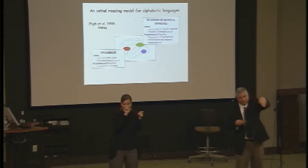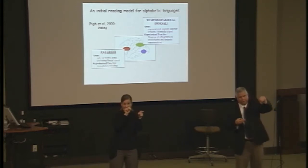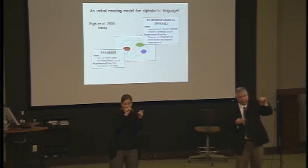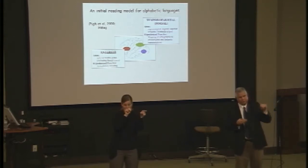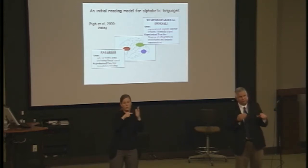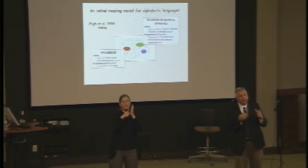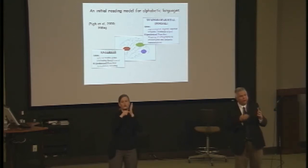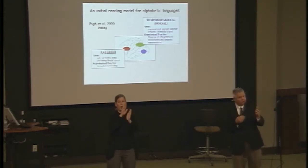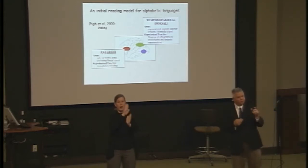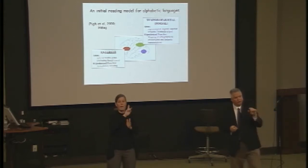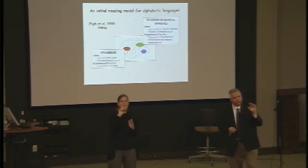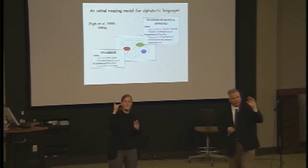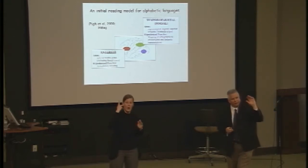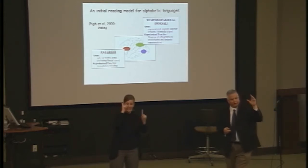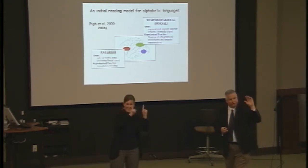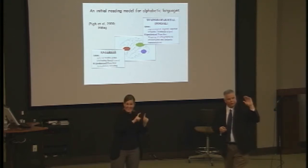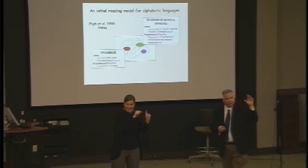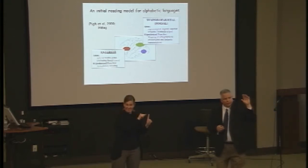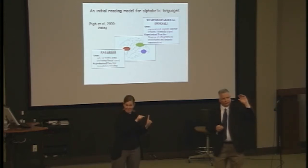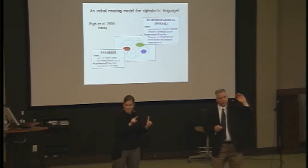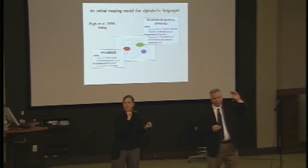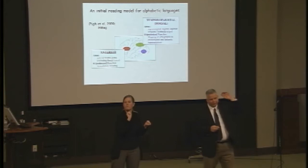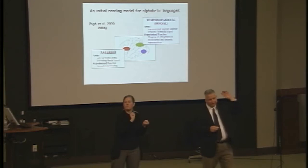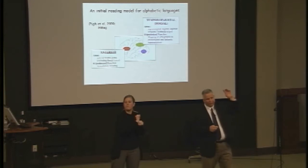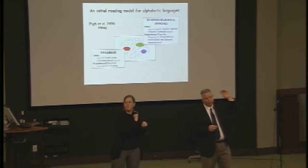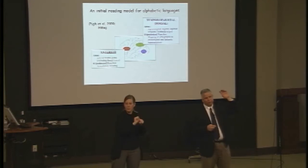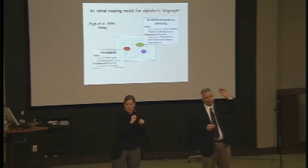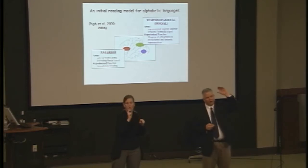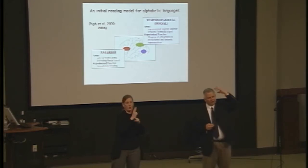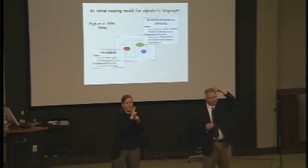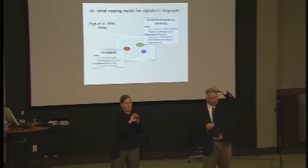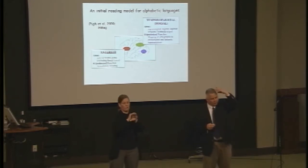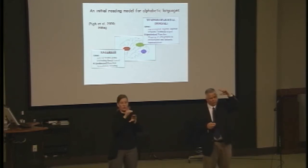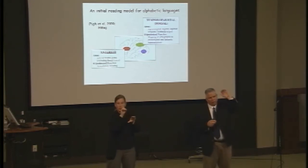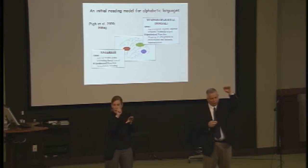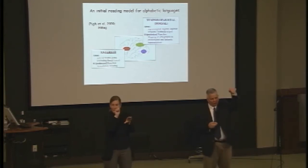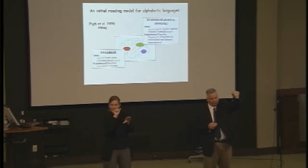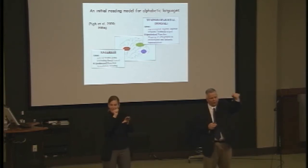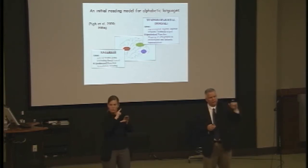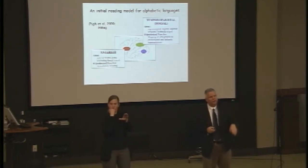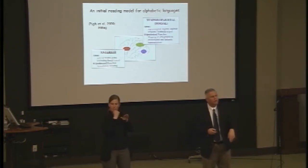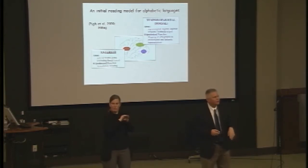dorsal to frontal areas, right? You had the sort of the temporoparietal and the premotor coming in